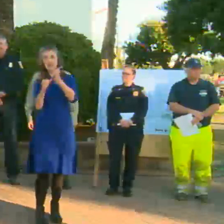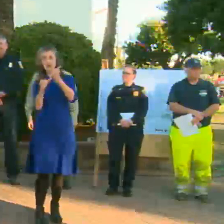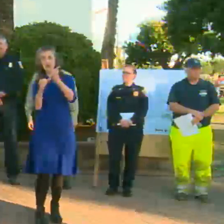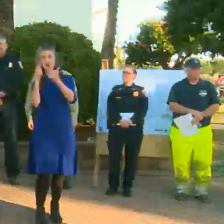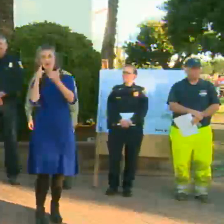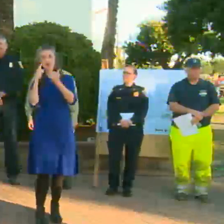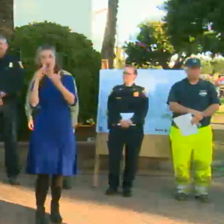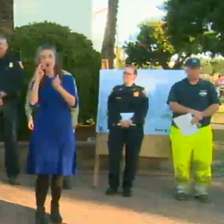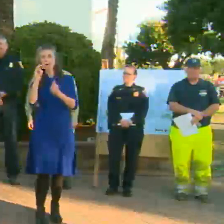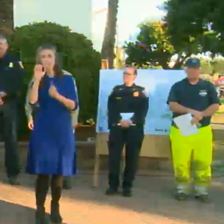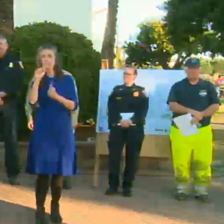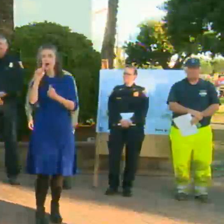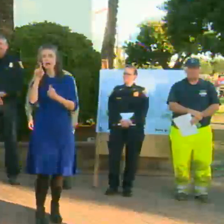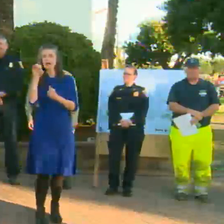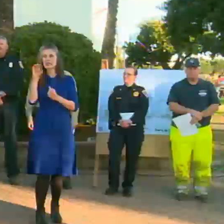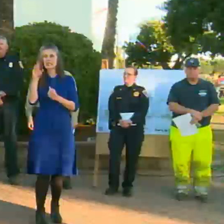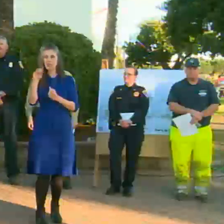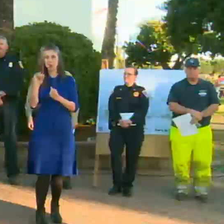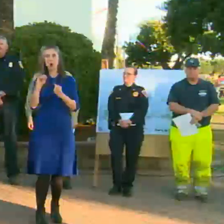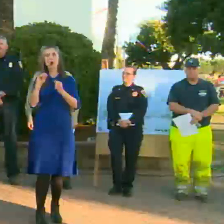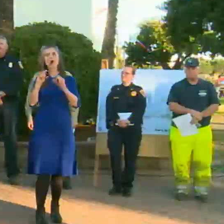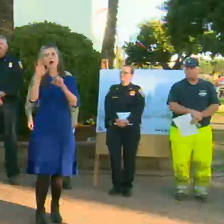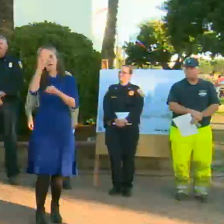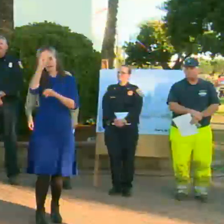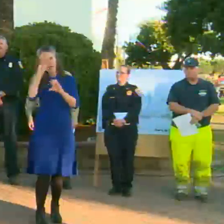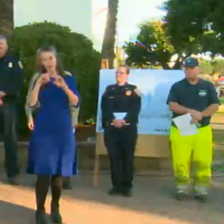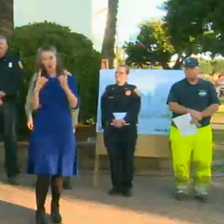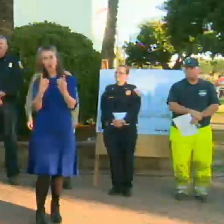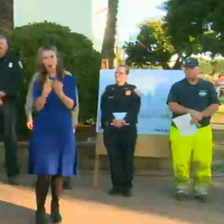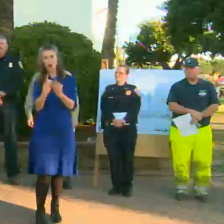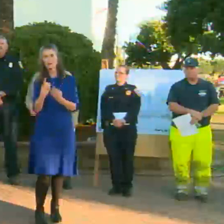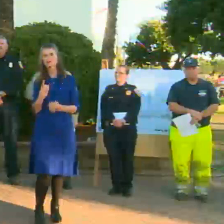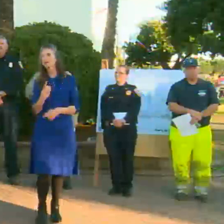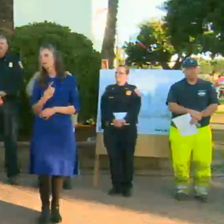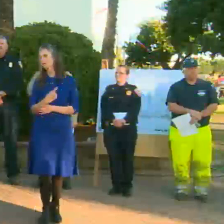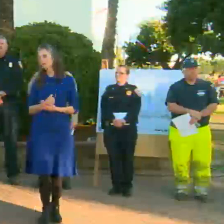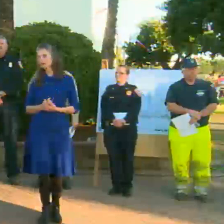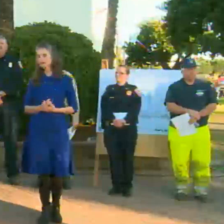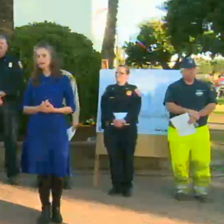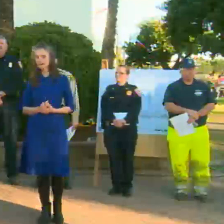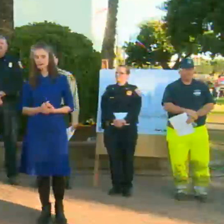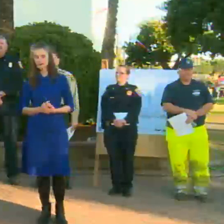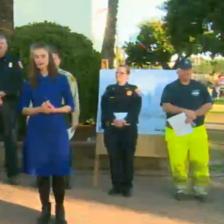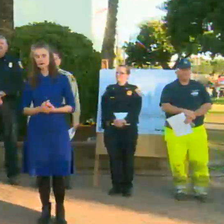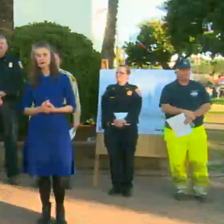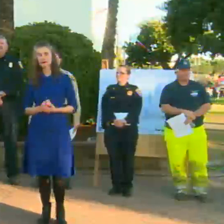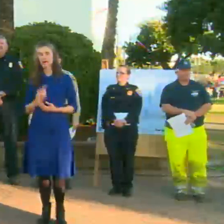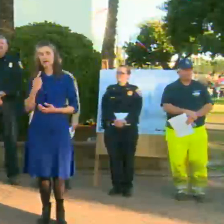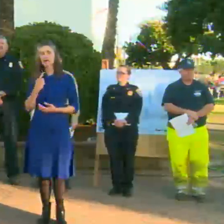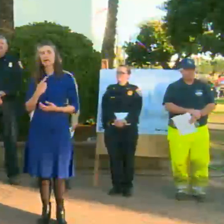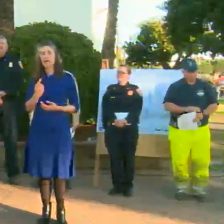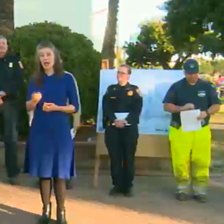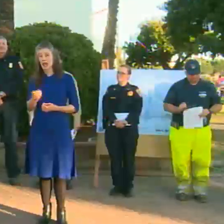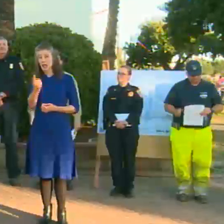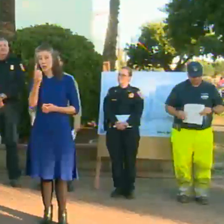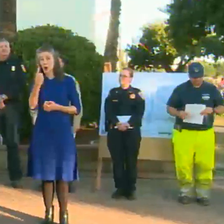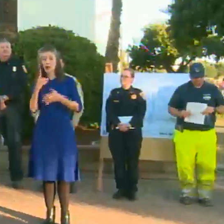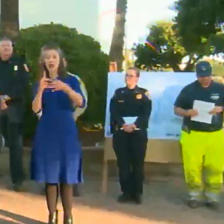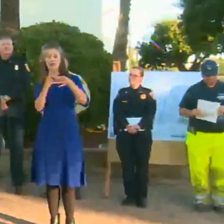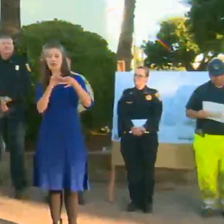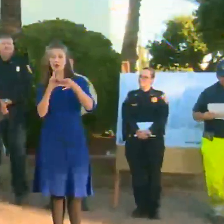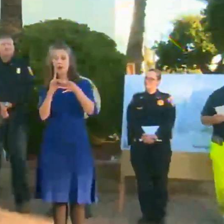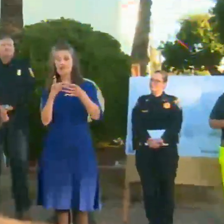Good afternoon. Kevin Taylor, Deputy Fire Chief, Montecito Fire Protection District, and one of the Unified